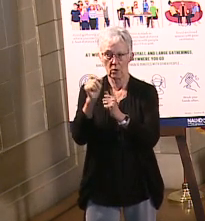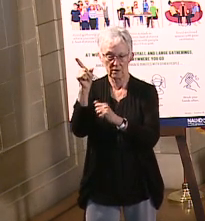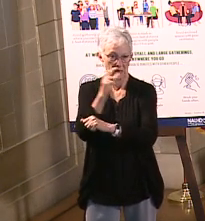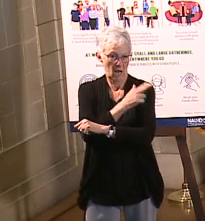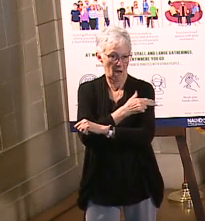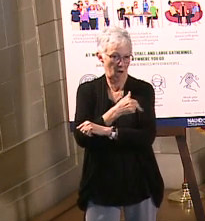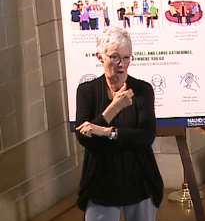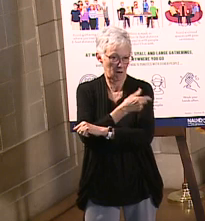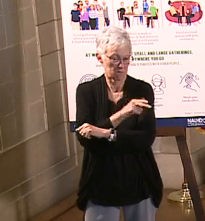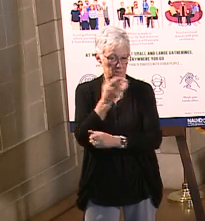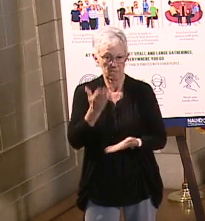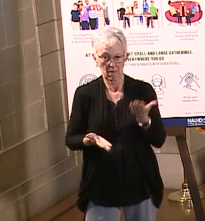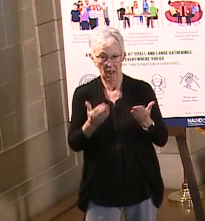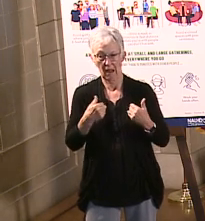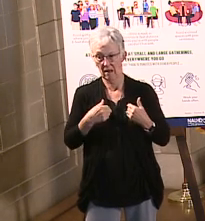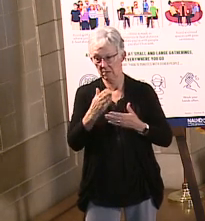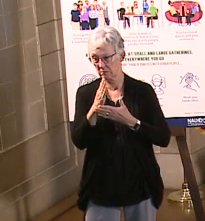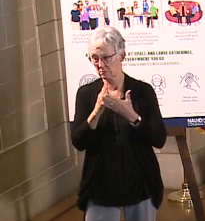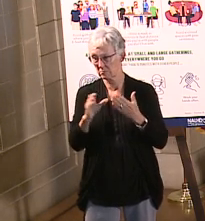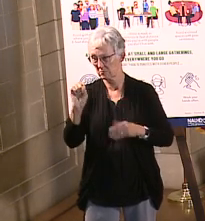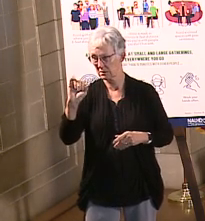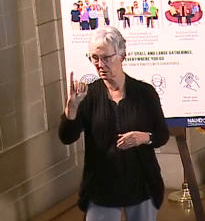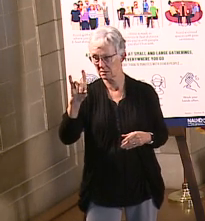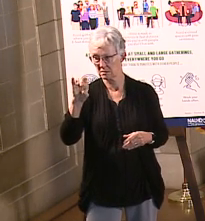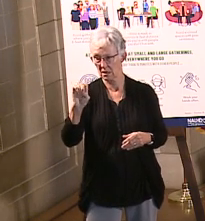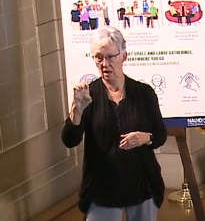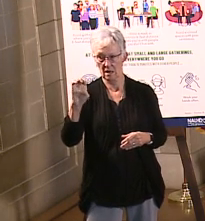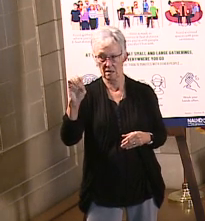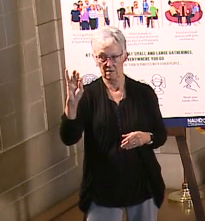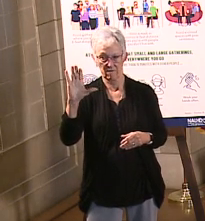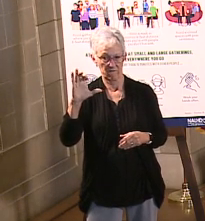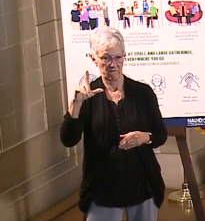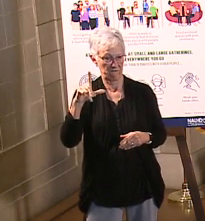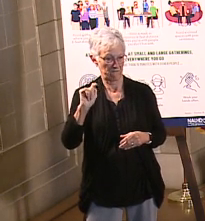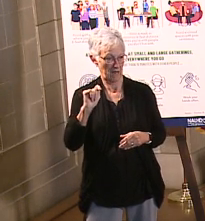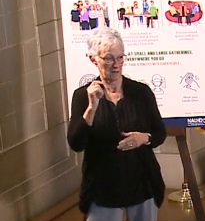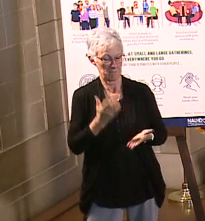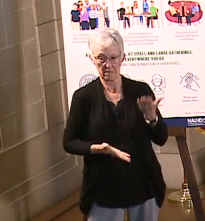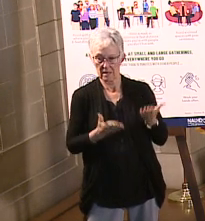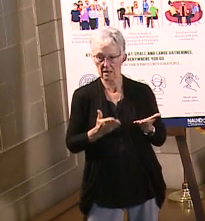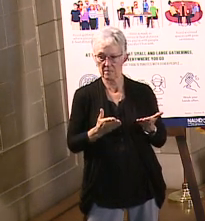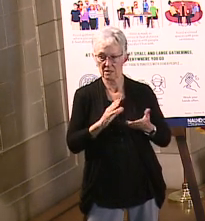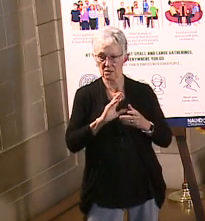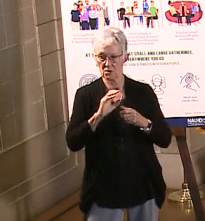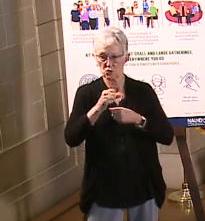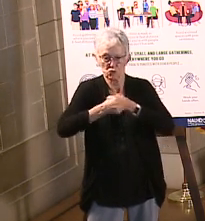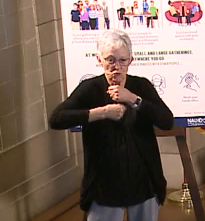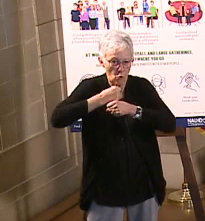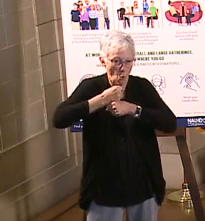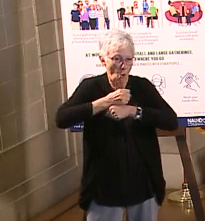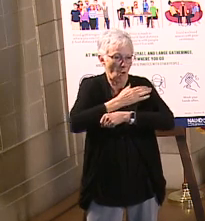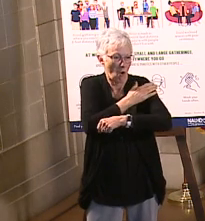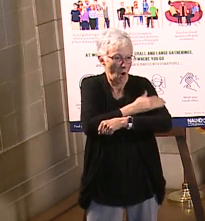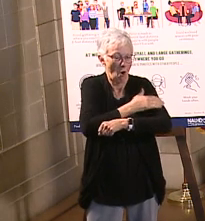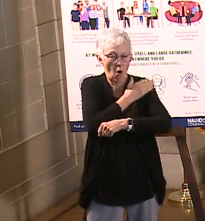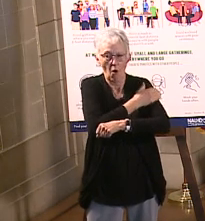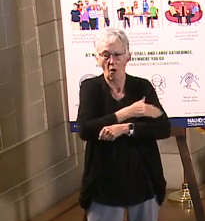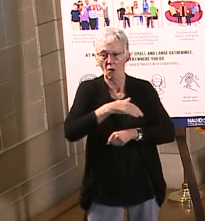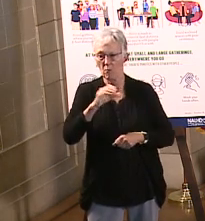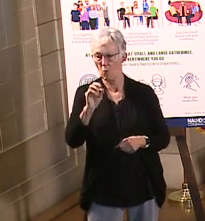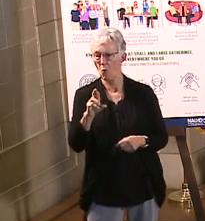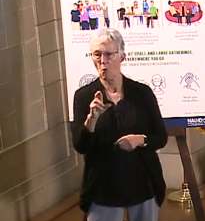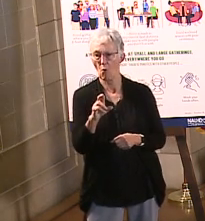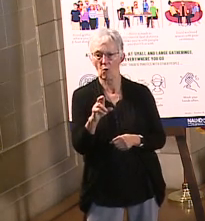like sore arms and things like that. So they have to be thoughtful about it. They can't just give it to everybody at once. They have to be thoughtful about how they phase this